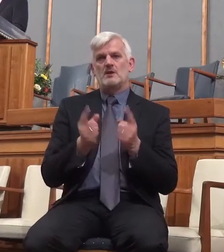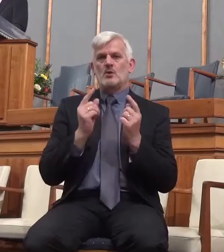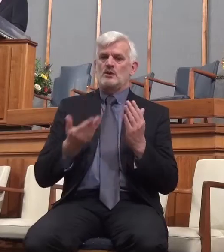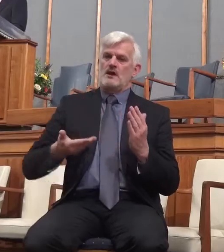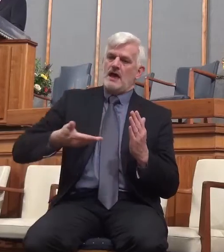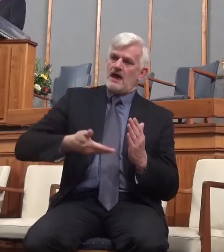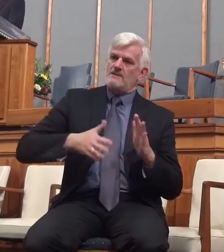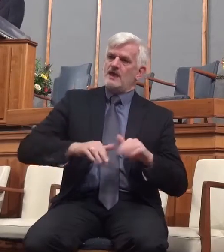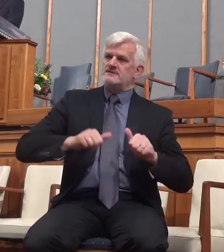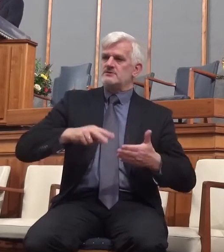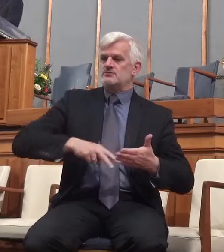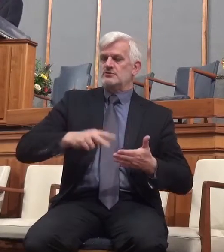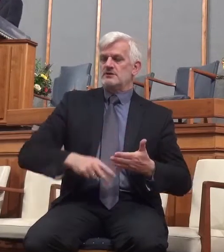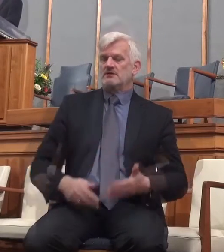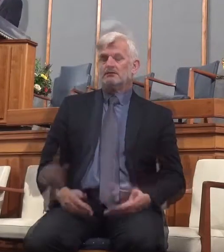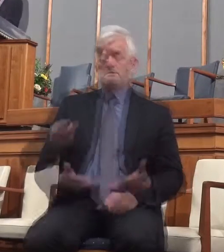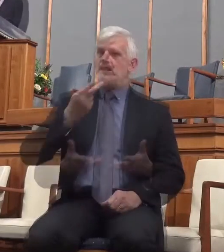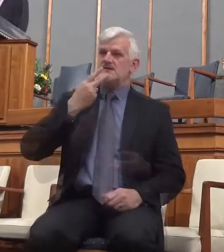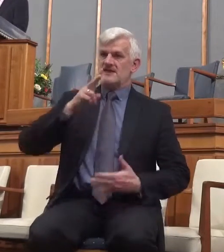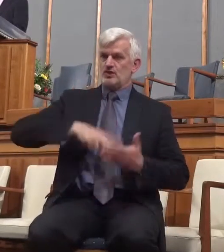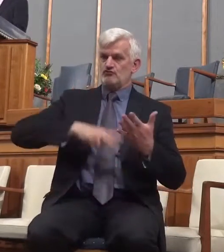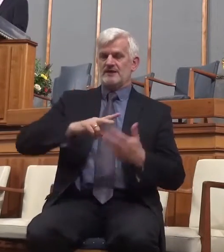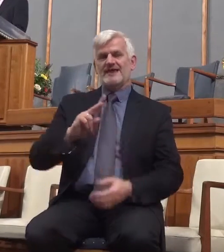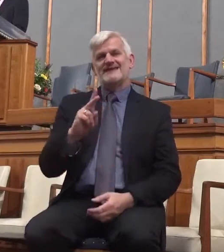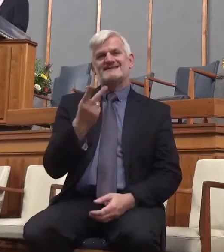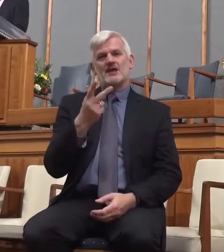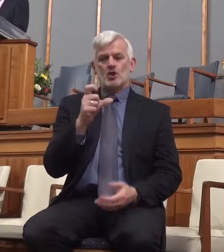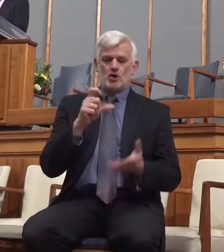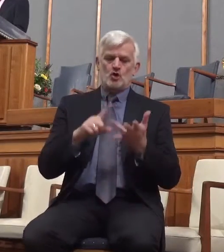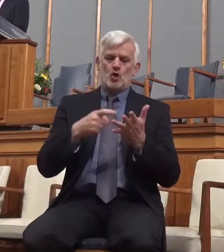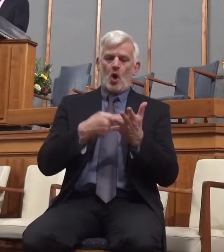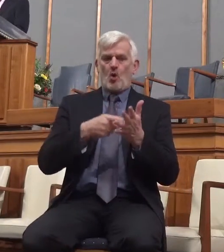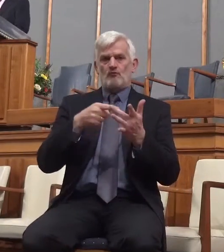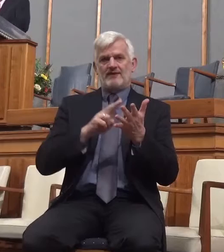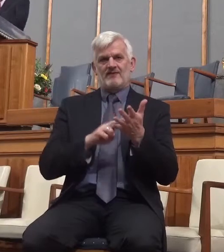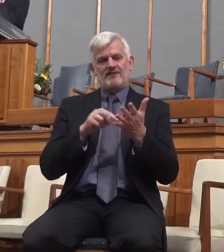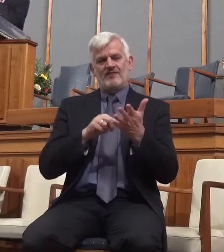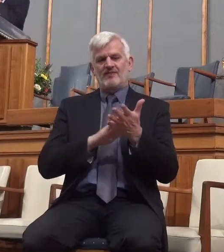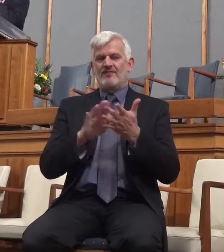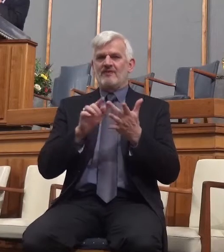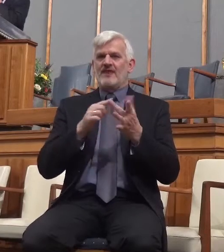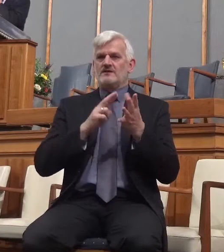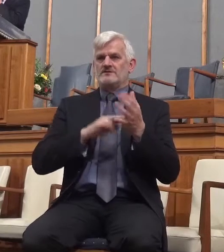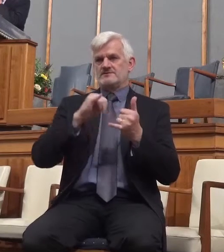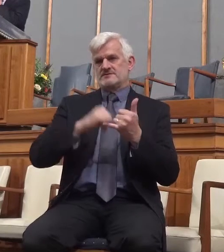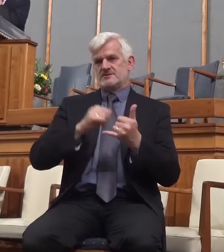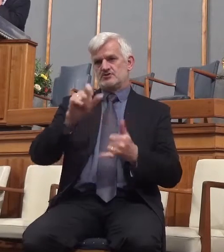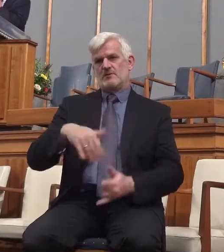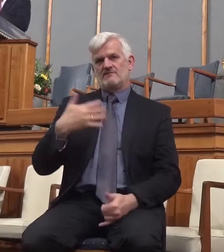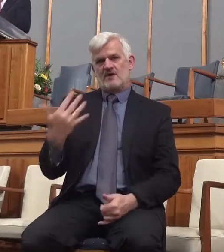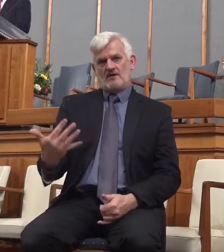word. Let's sing together now to the Corinthians chapter 5. 2